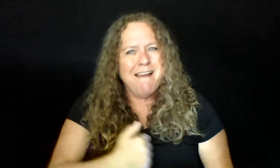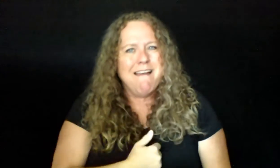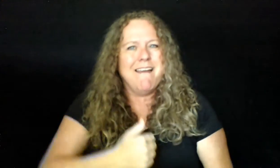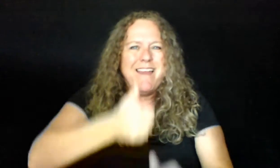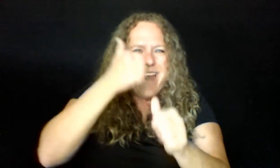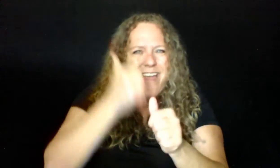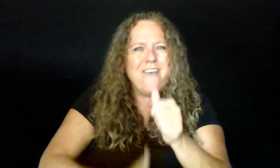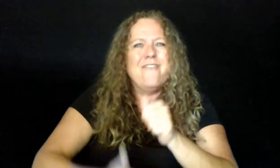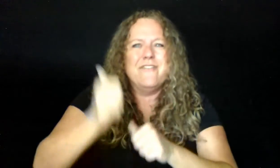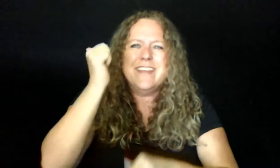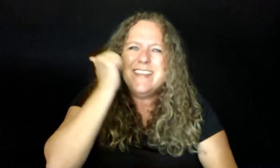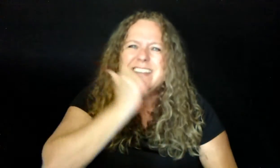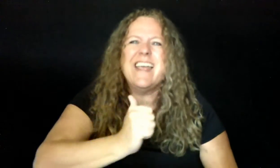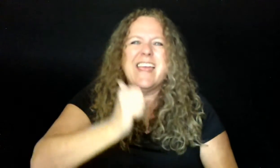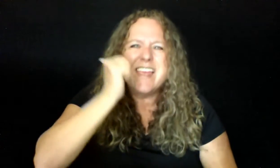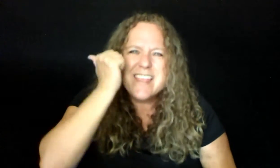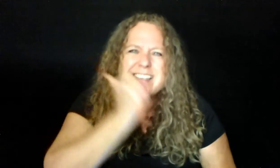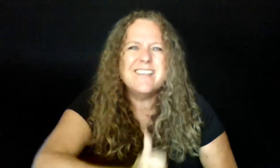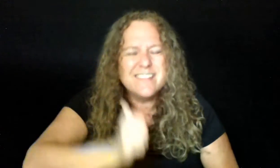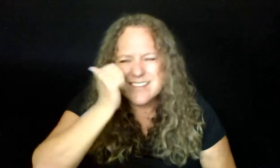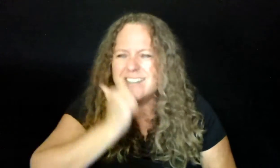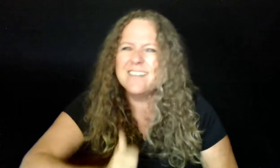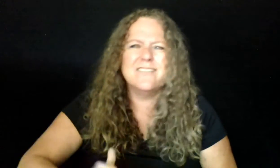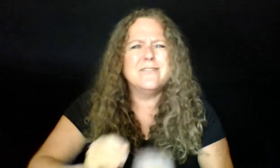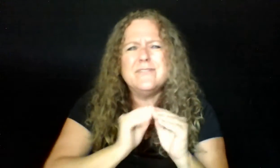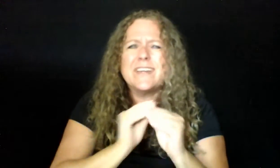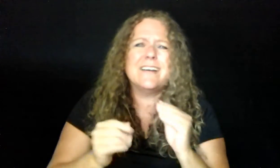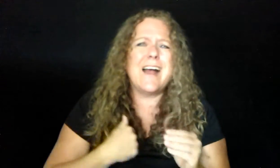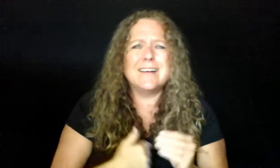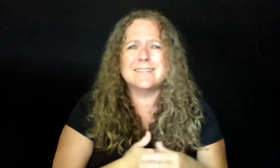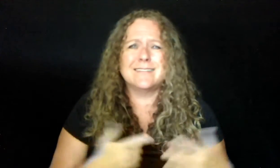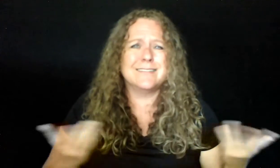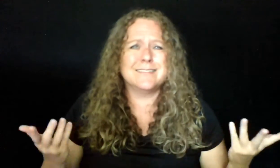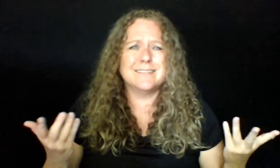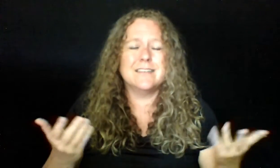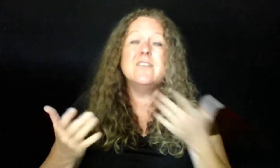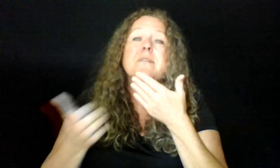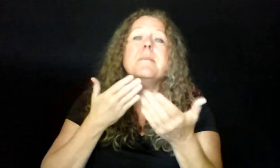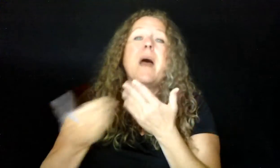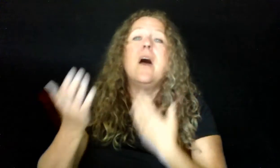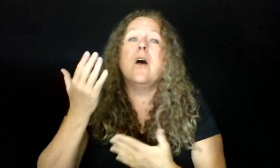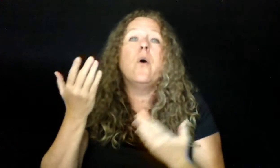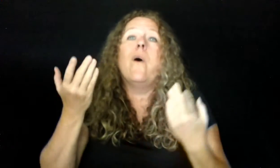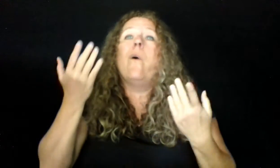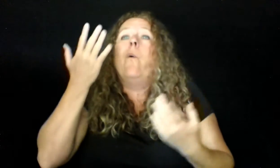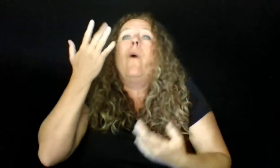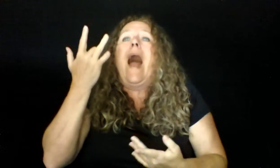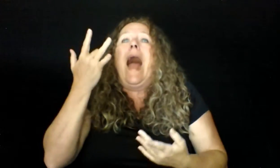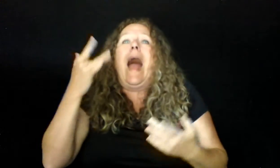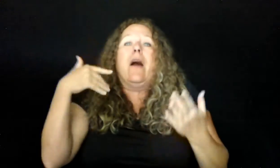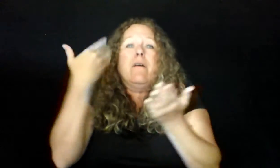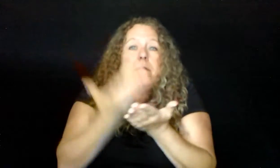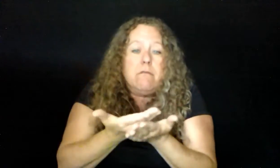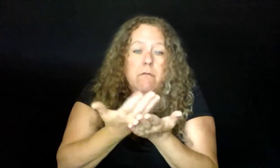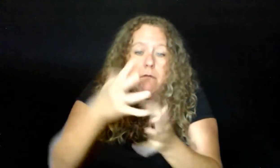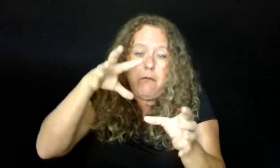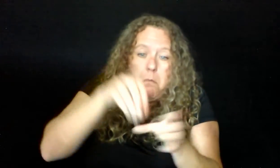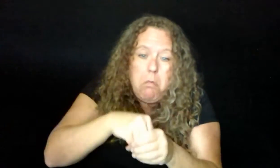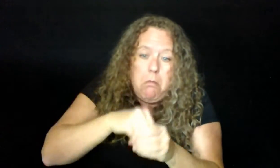day. No matter what has caused us to roll up into the storms we find ourselves in, God is always present. God